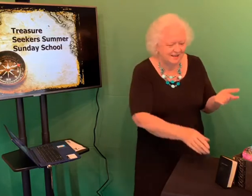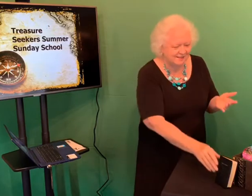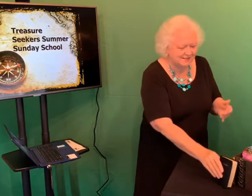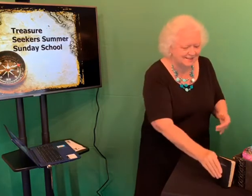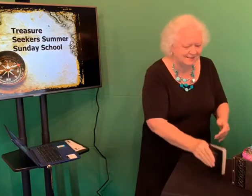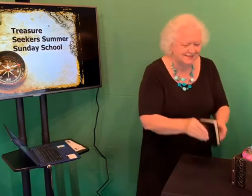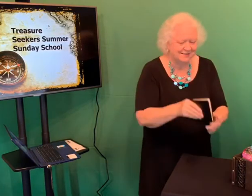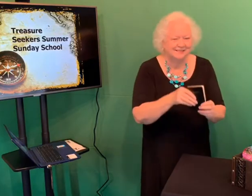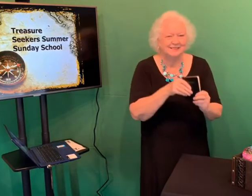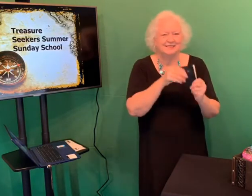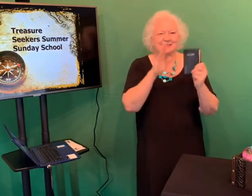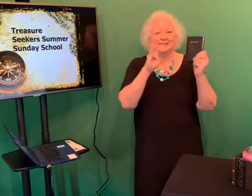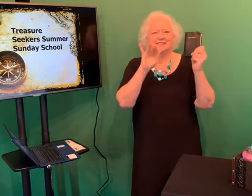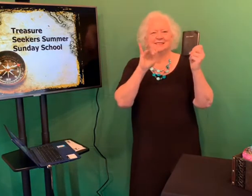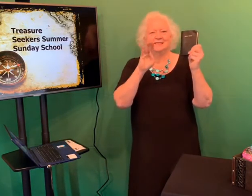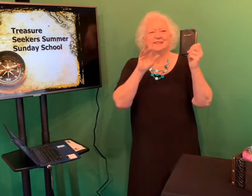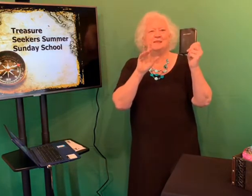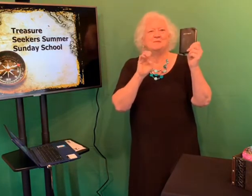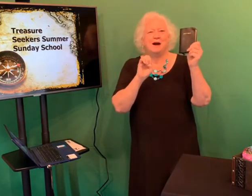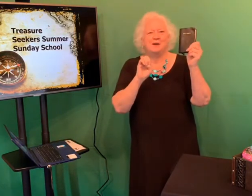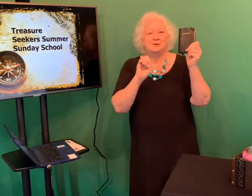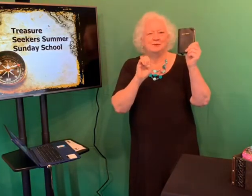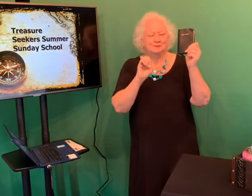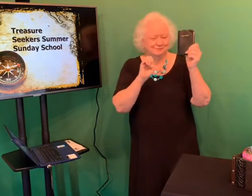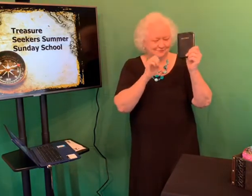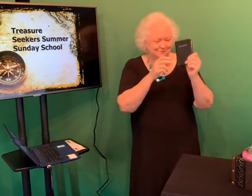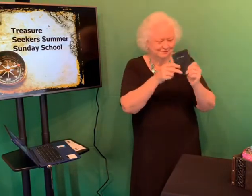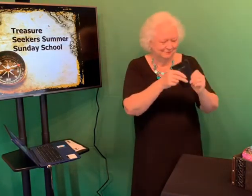ideas? The Bible.